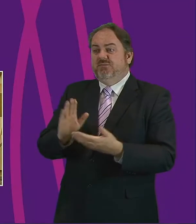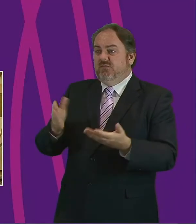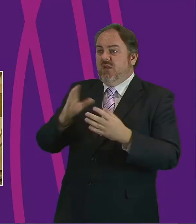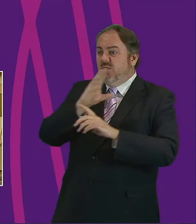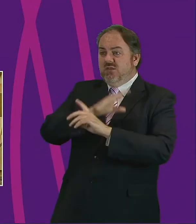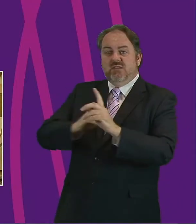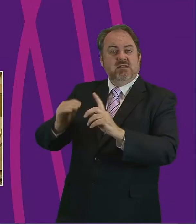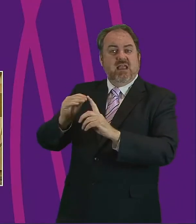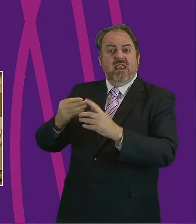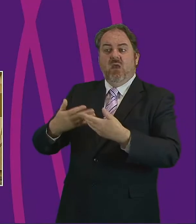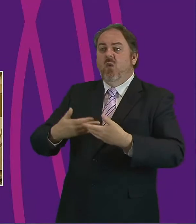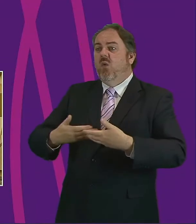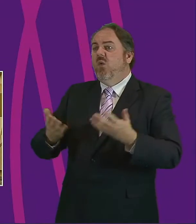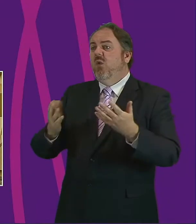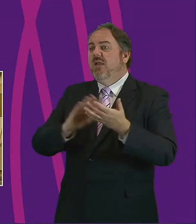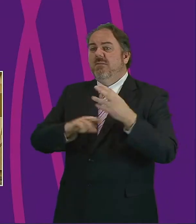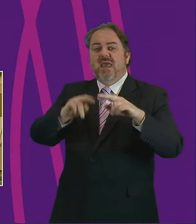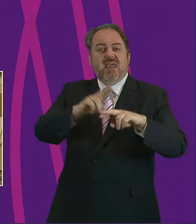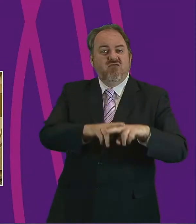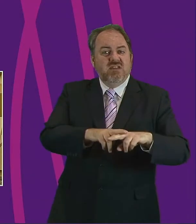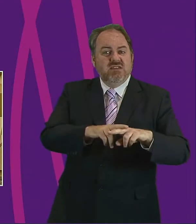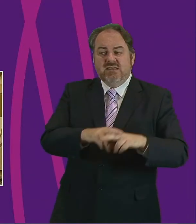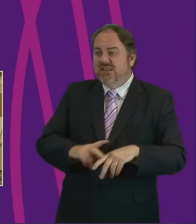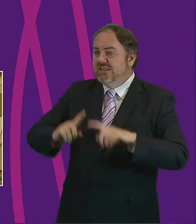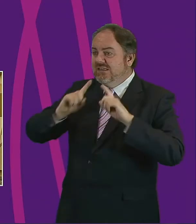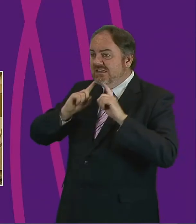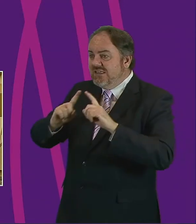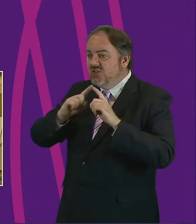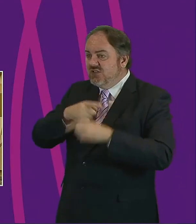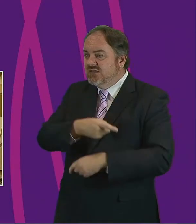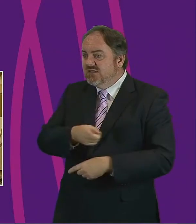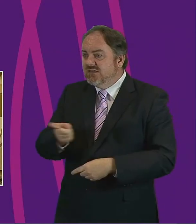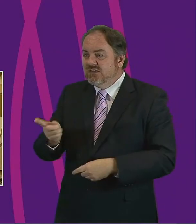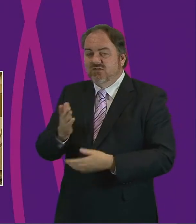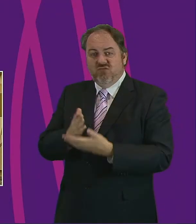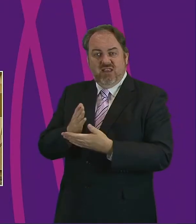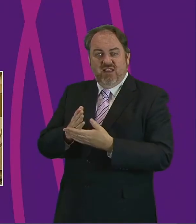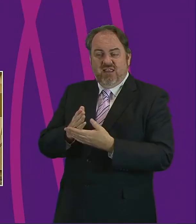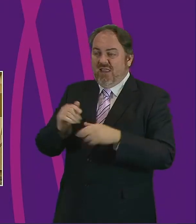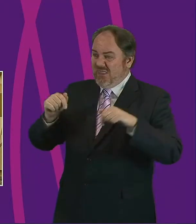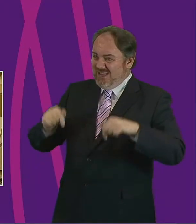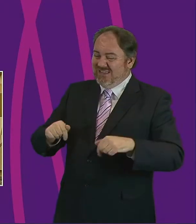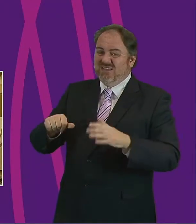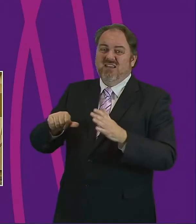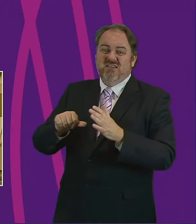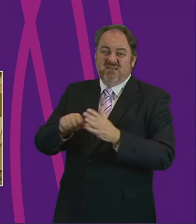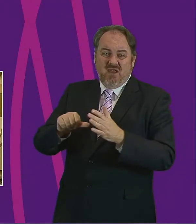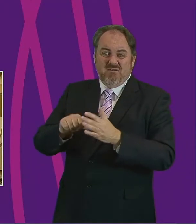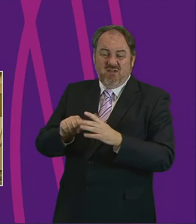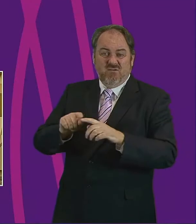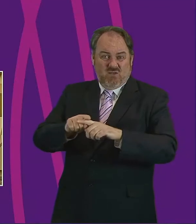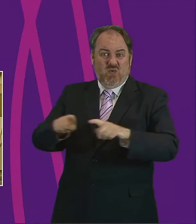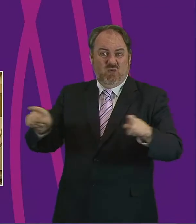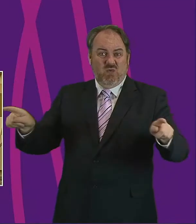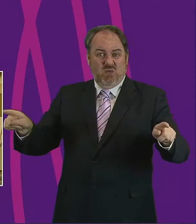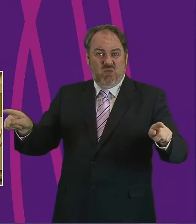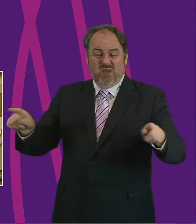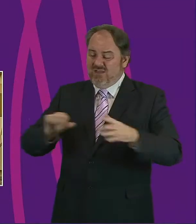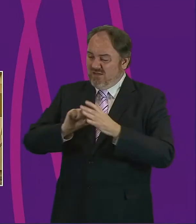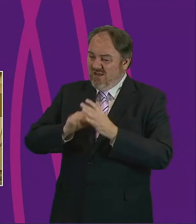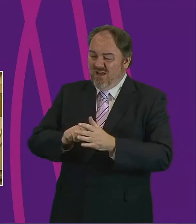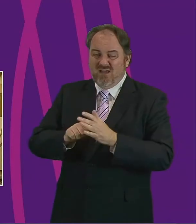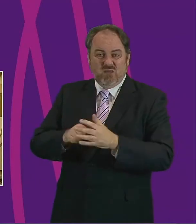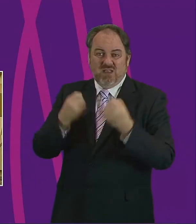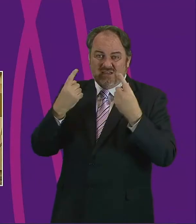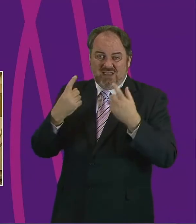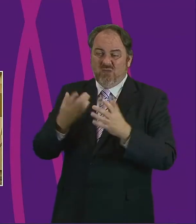any parent or teacher or anybody else across the country anything other than this is incredibly difficult for them each and every single day. What I would say